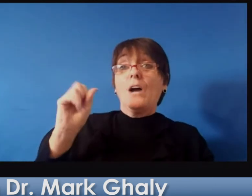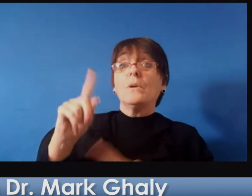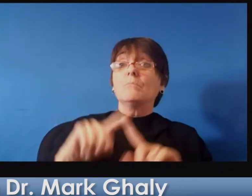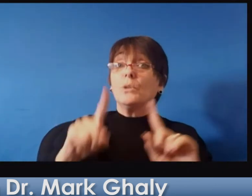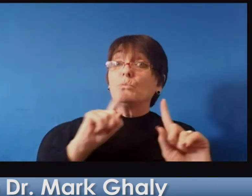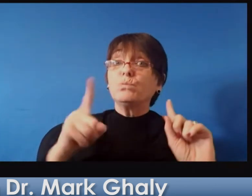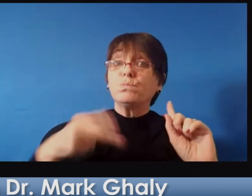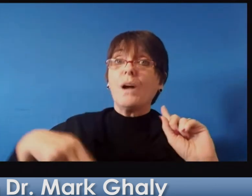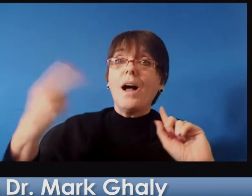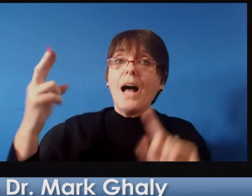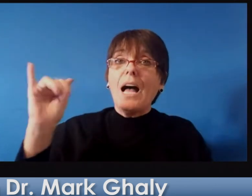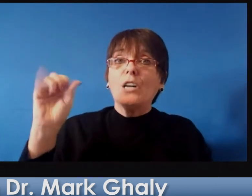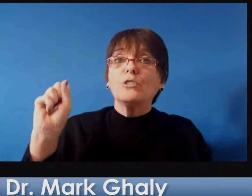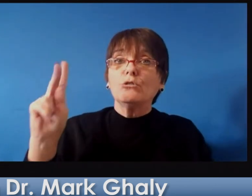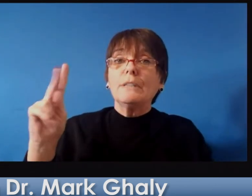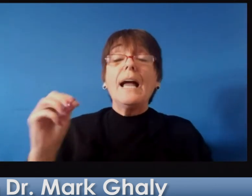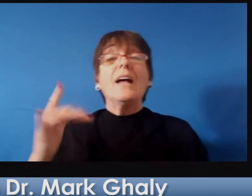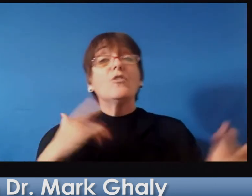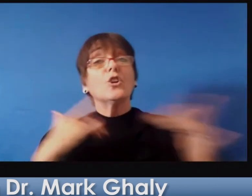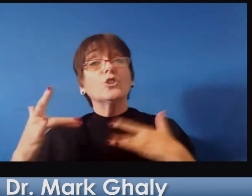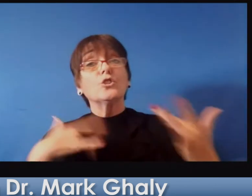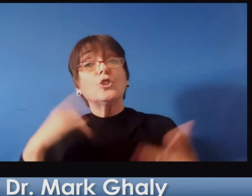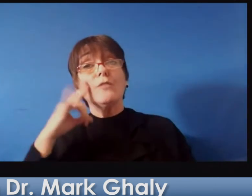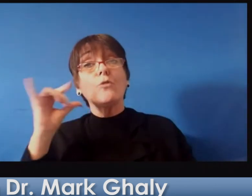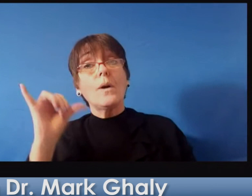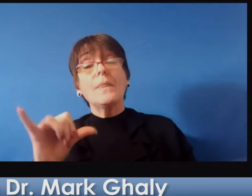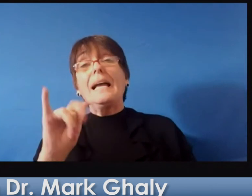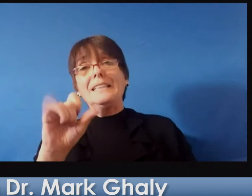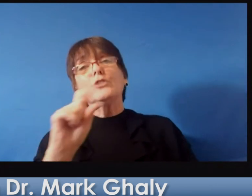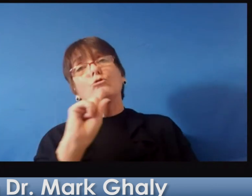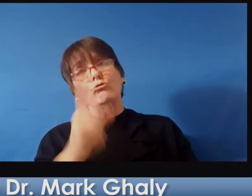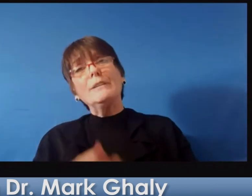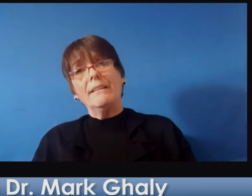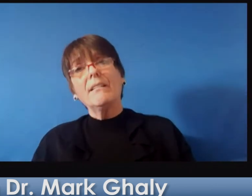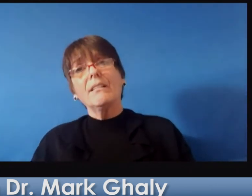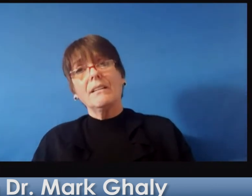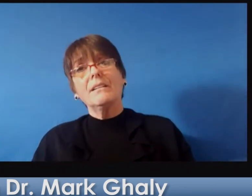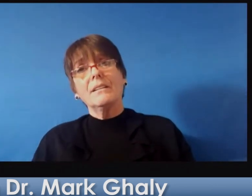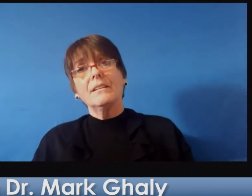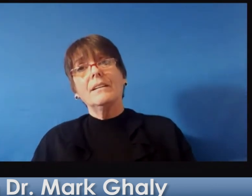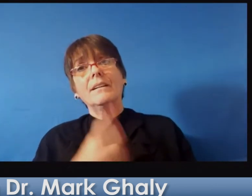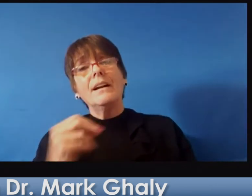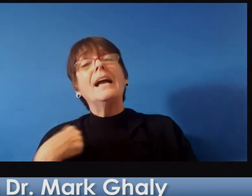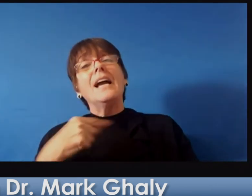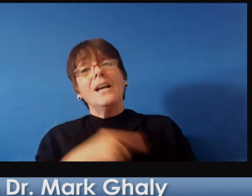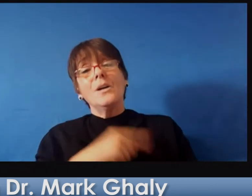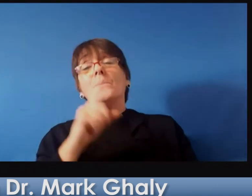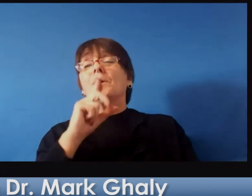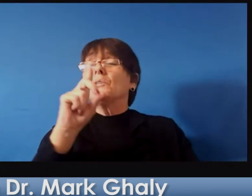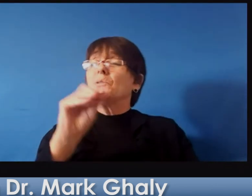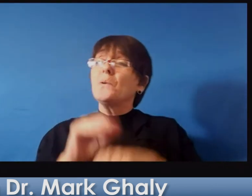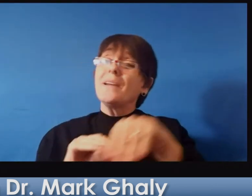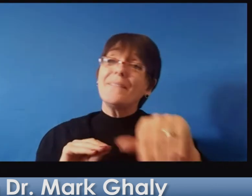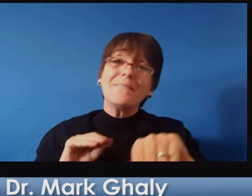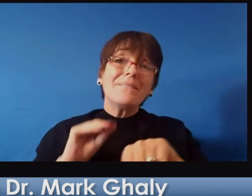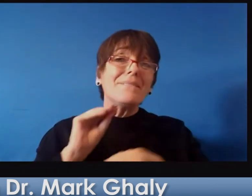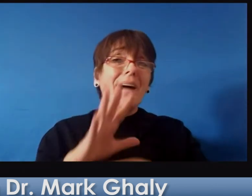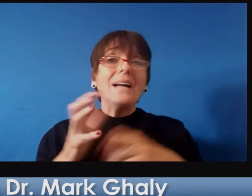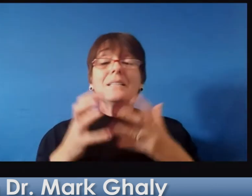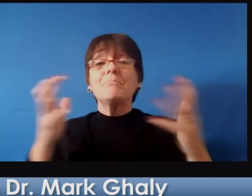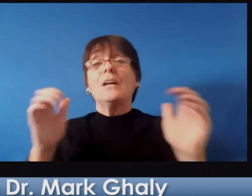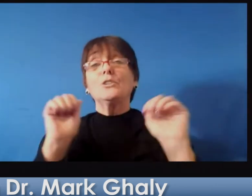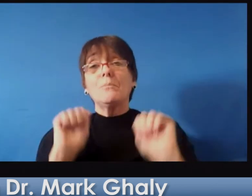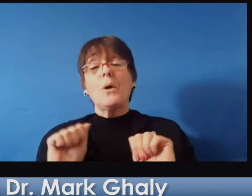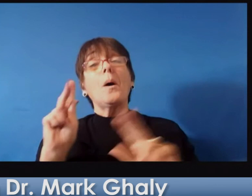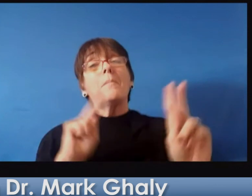risk. And the concern for that is real. And we do advise as much as possible that people